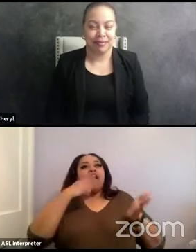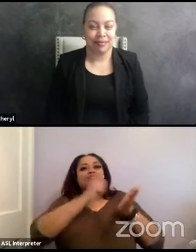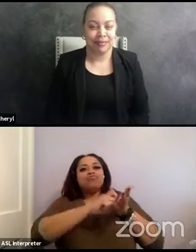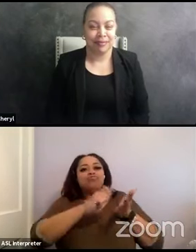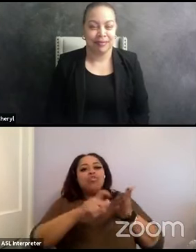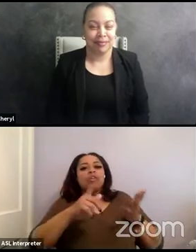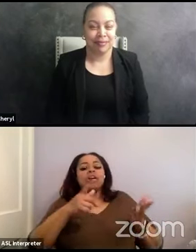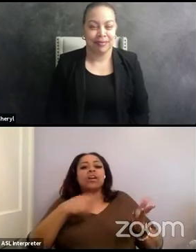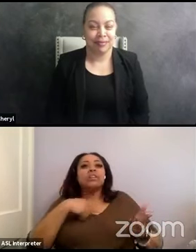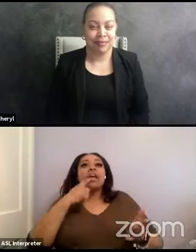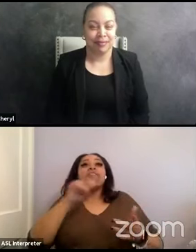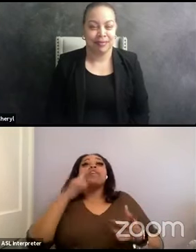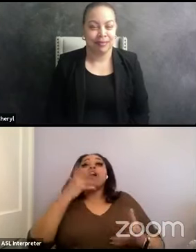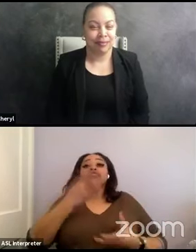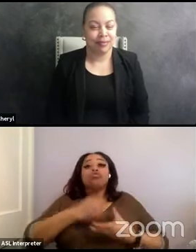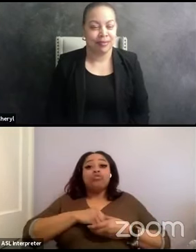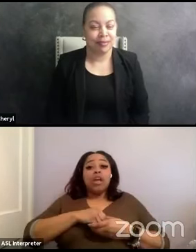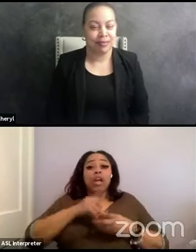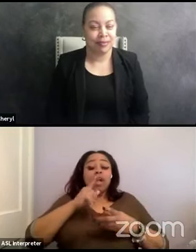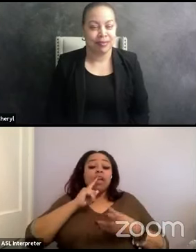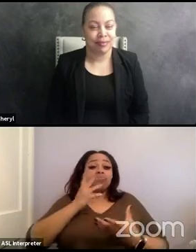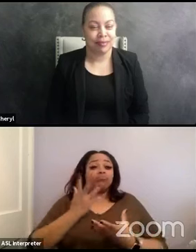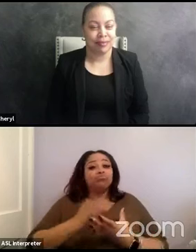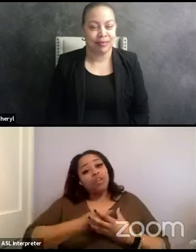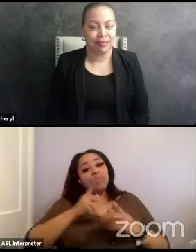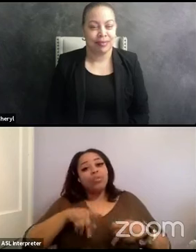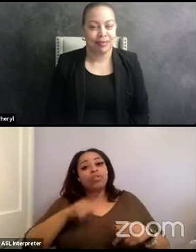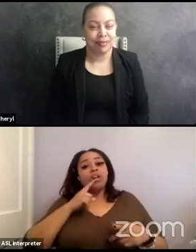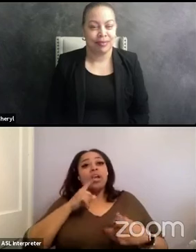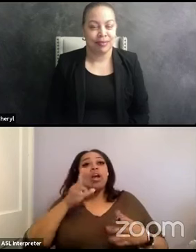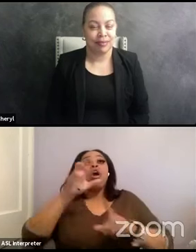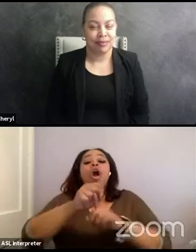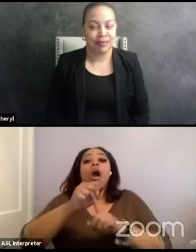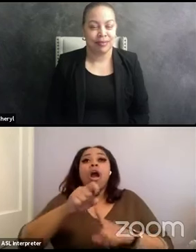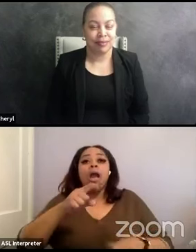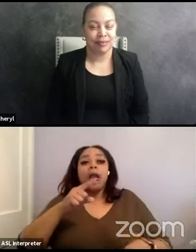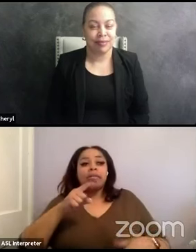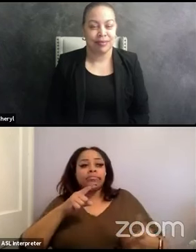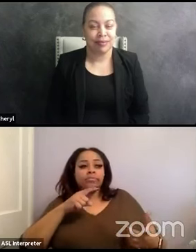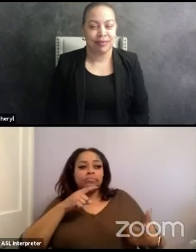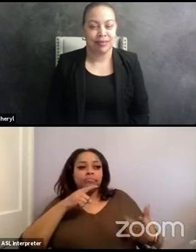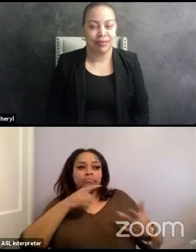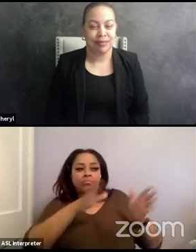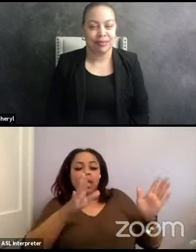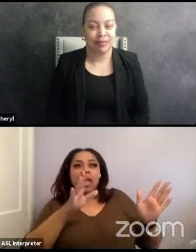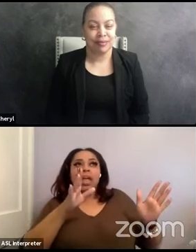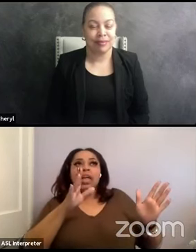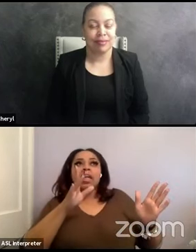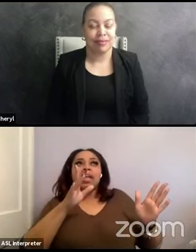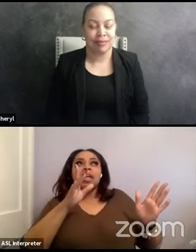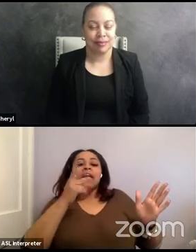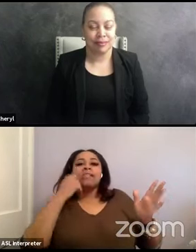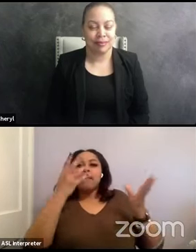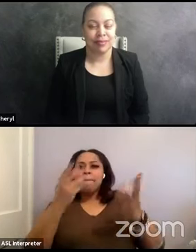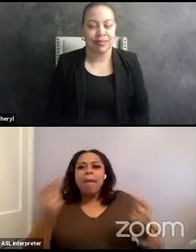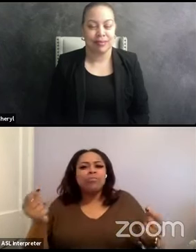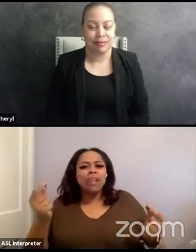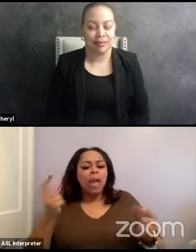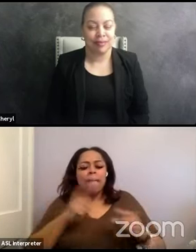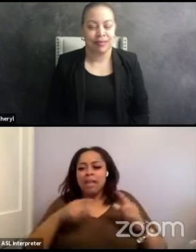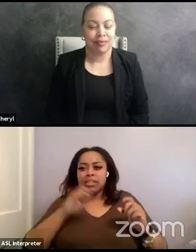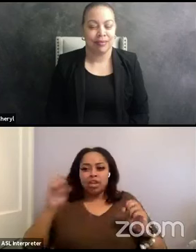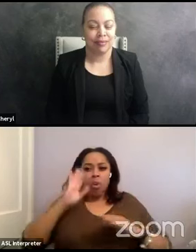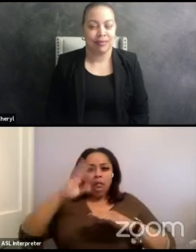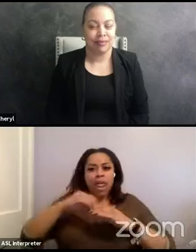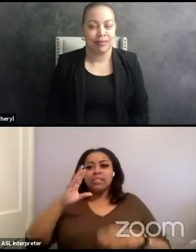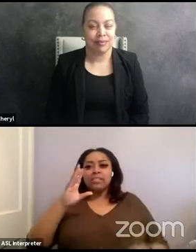time a trans person gets caught in public going off on someone for misgendering them, it's a meltdown. But I've seen no less than 50